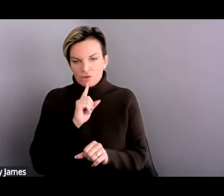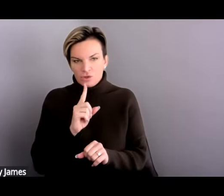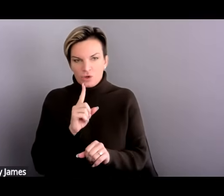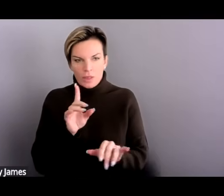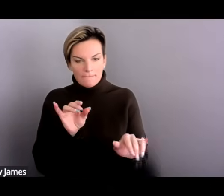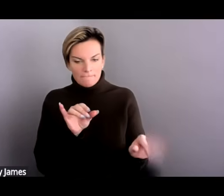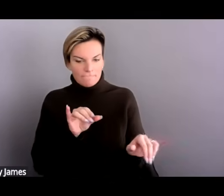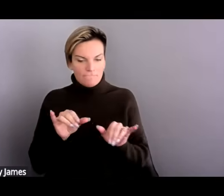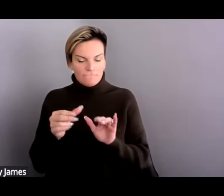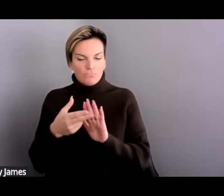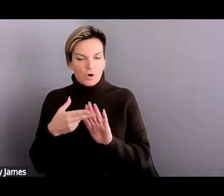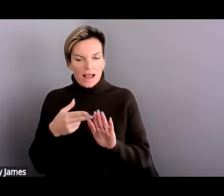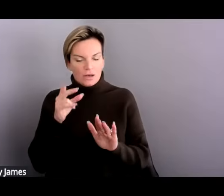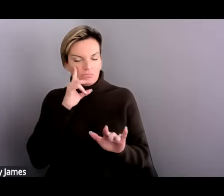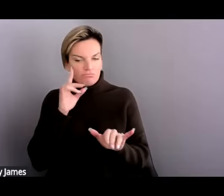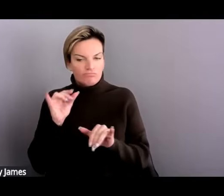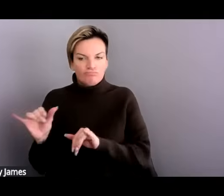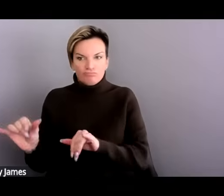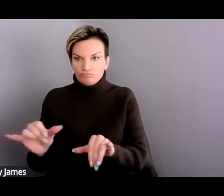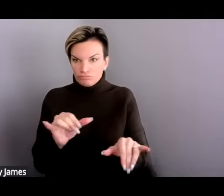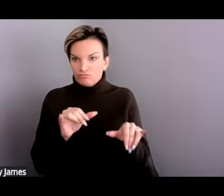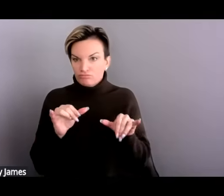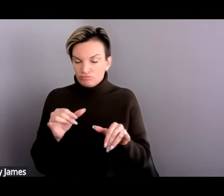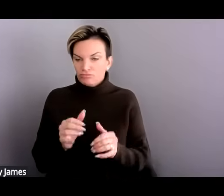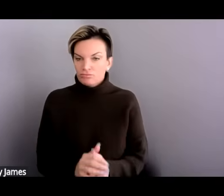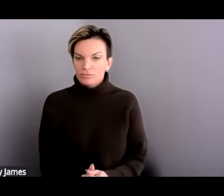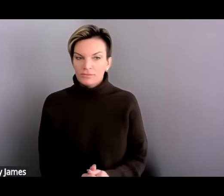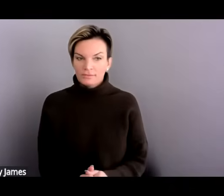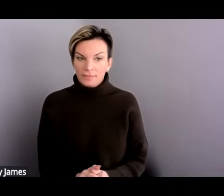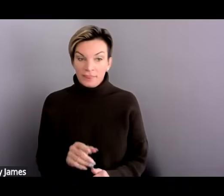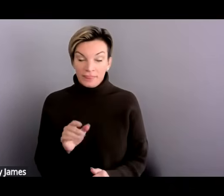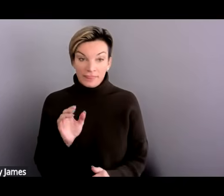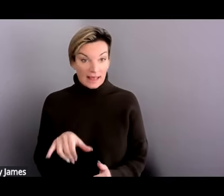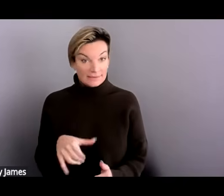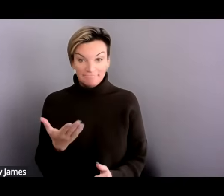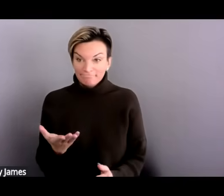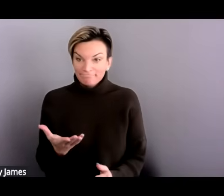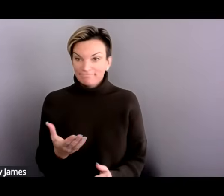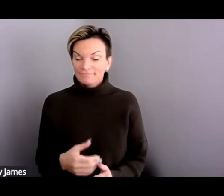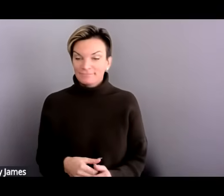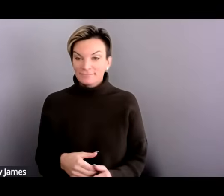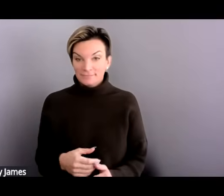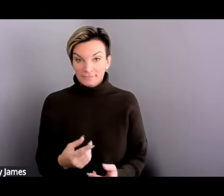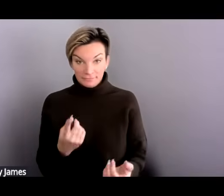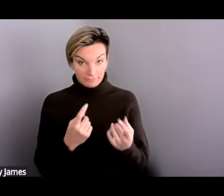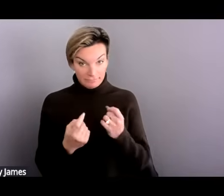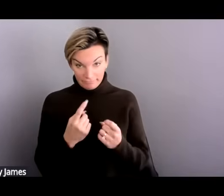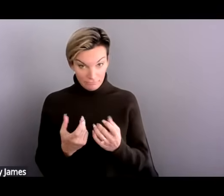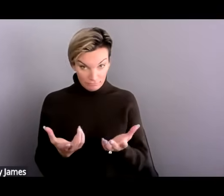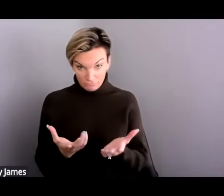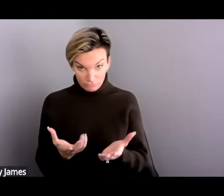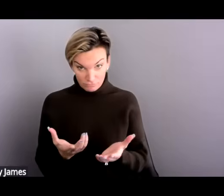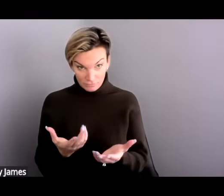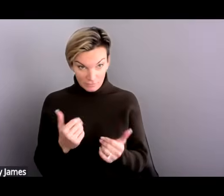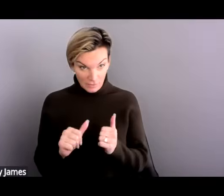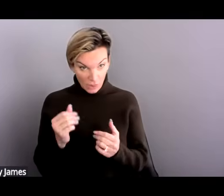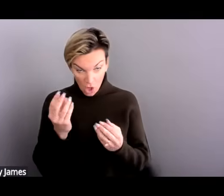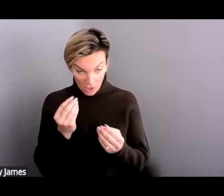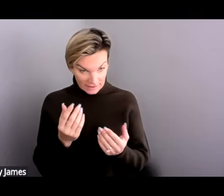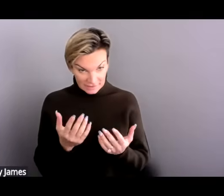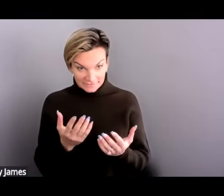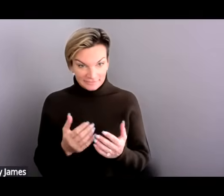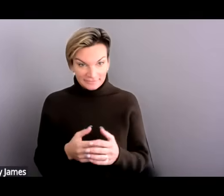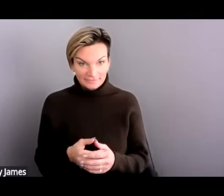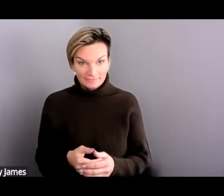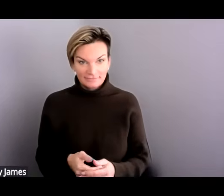with everything that you guys are doing. So that's where we're at. Happy to answer any questions or if there's any thoughts or anything. I